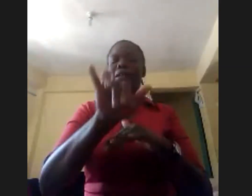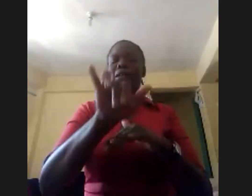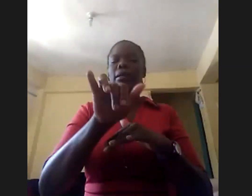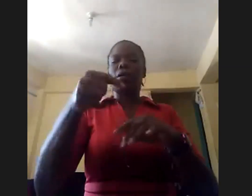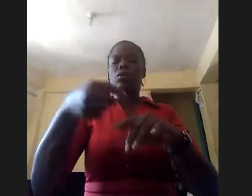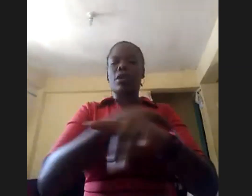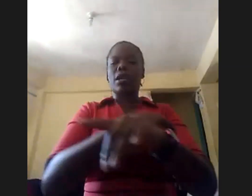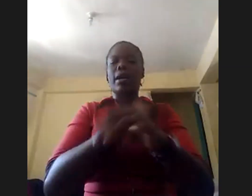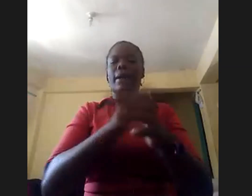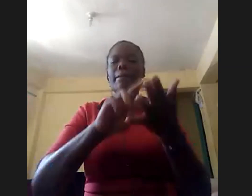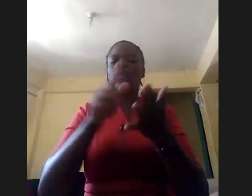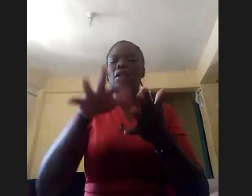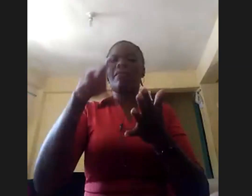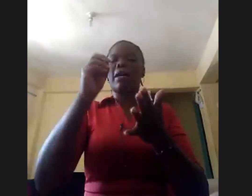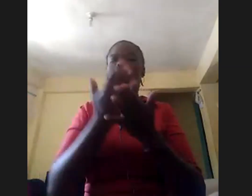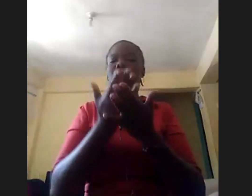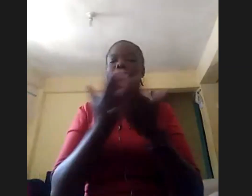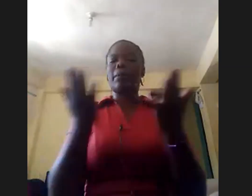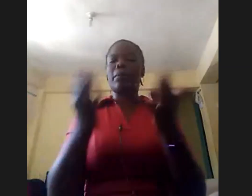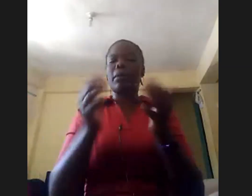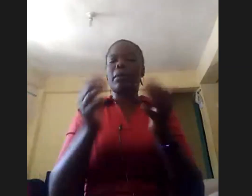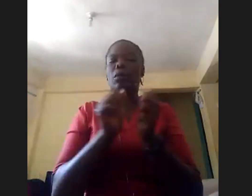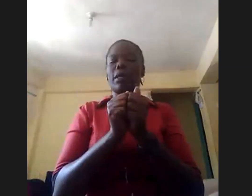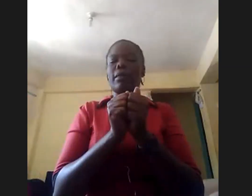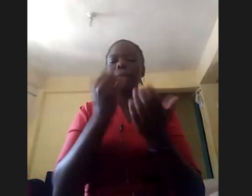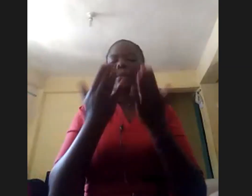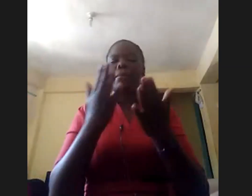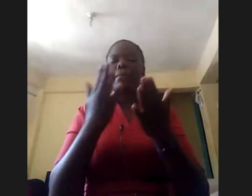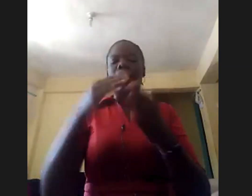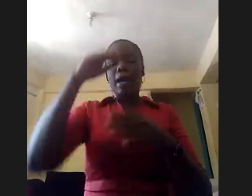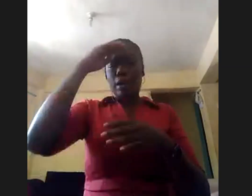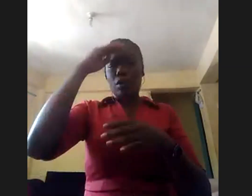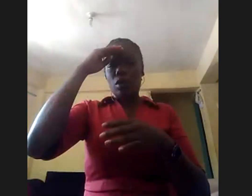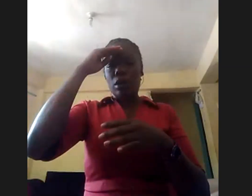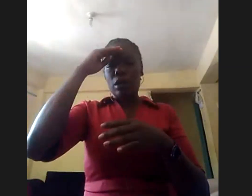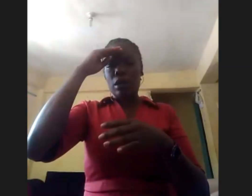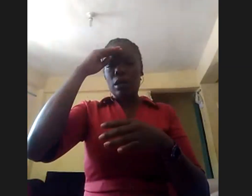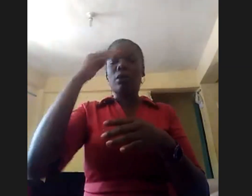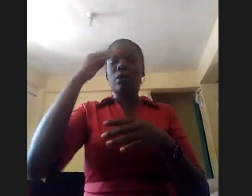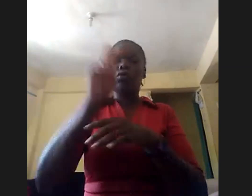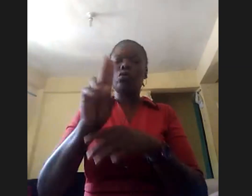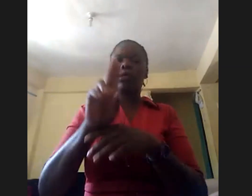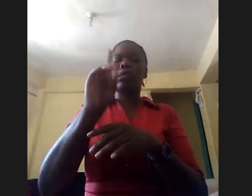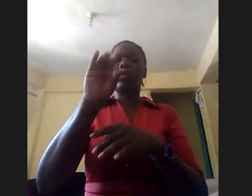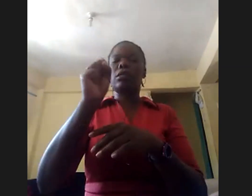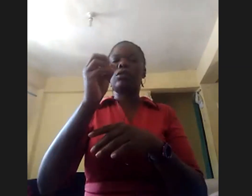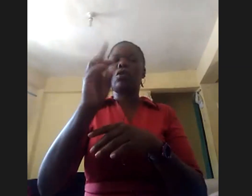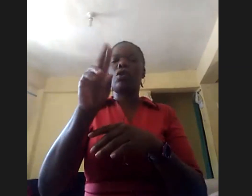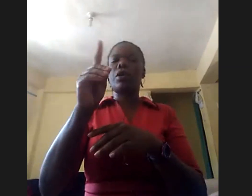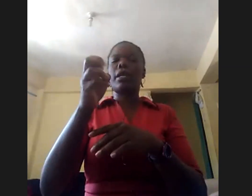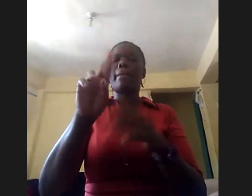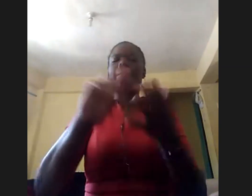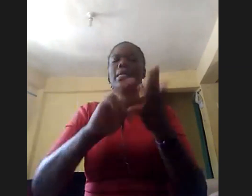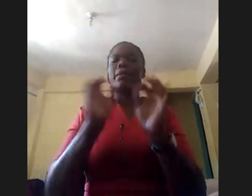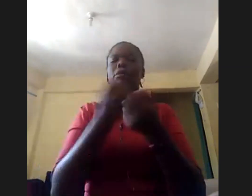find someone with, for example, alcohol use disorder right now. They can't start their day without having alcohol. They call it an